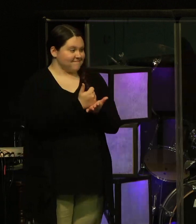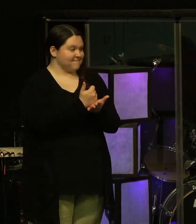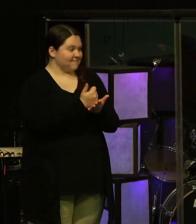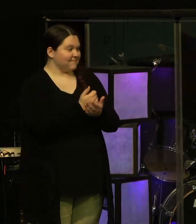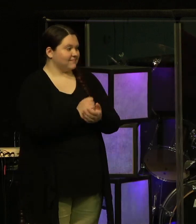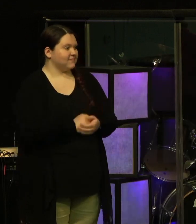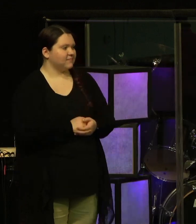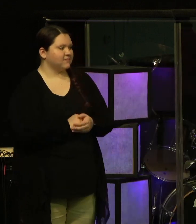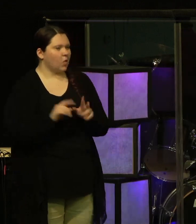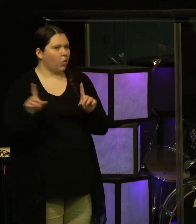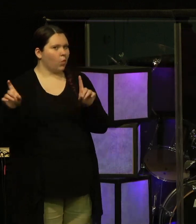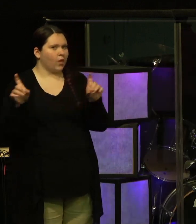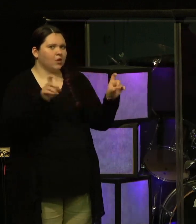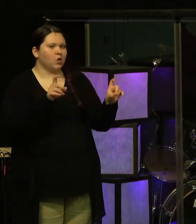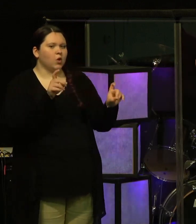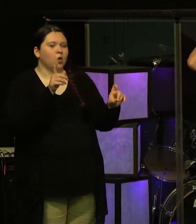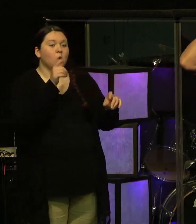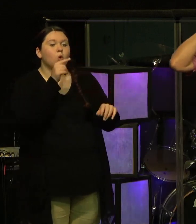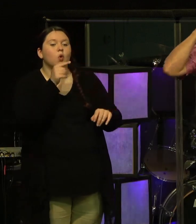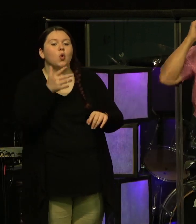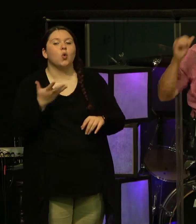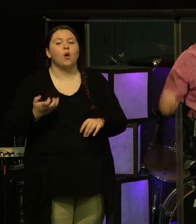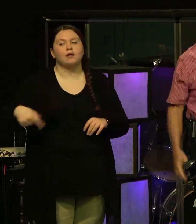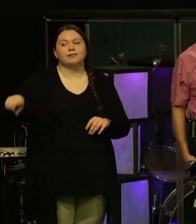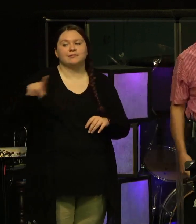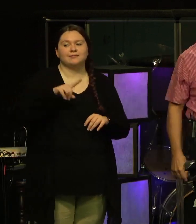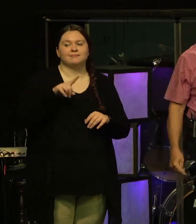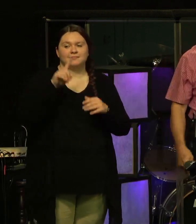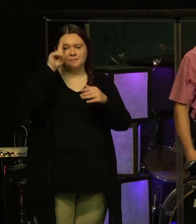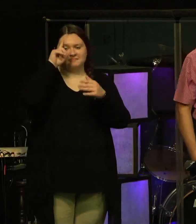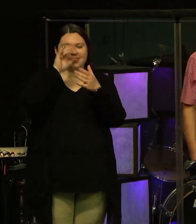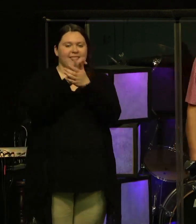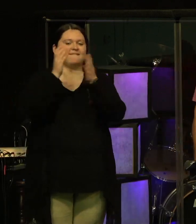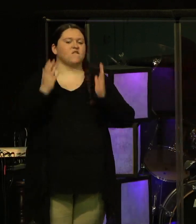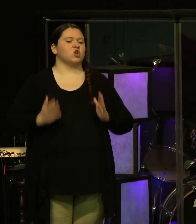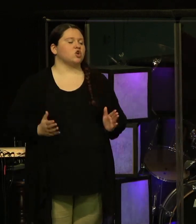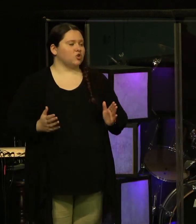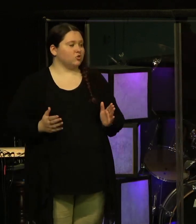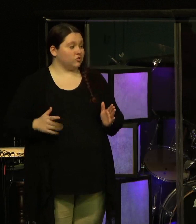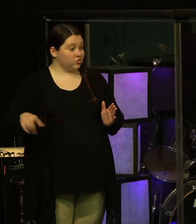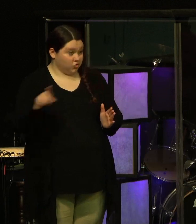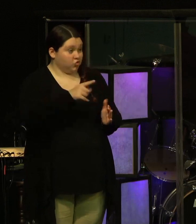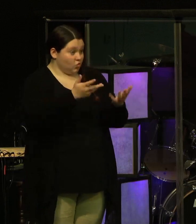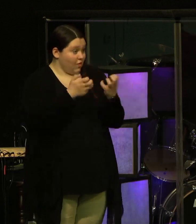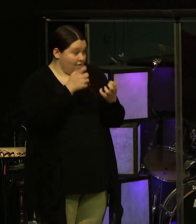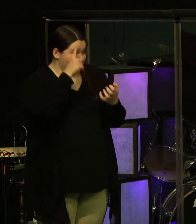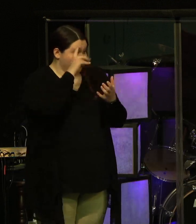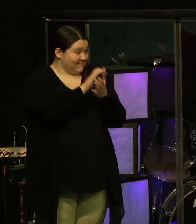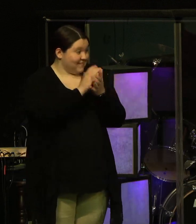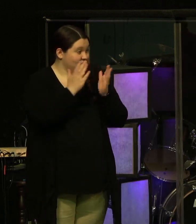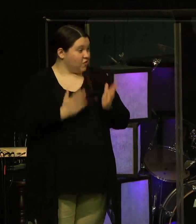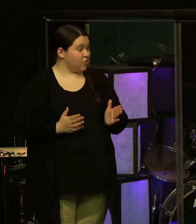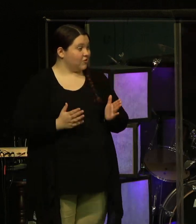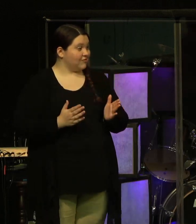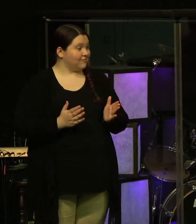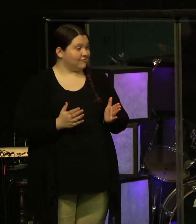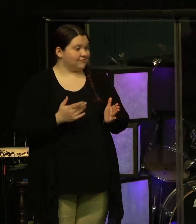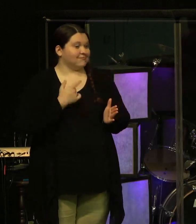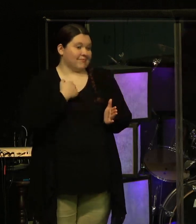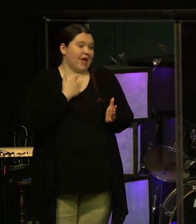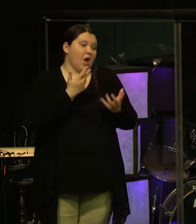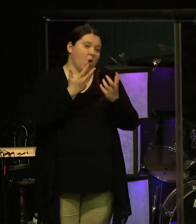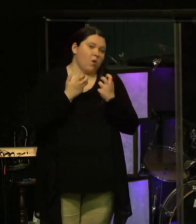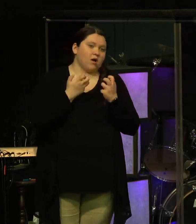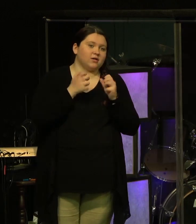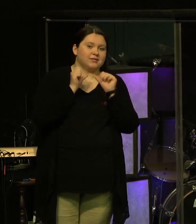So the question is, who wants to be a believer today? Do you want to? I do.